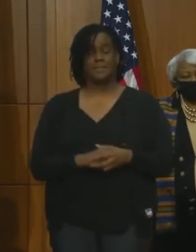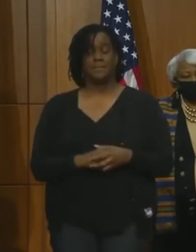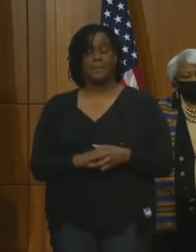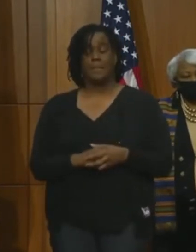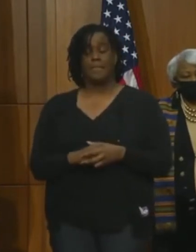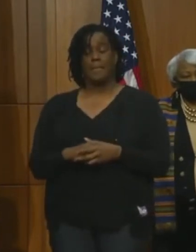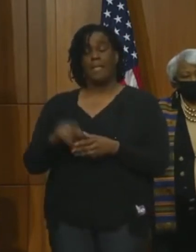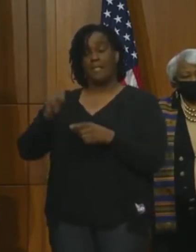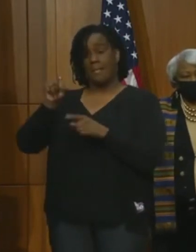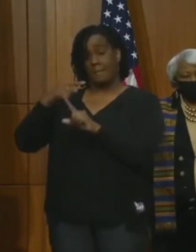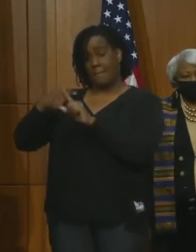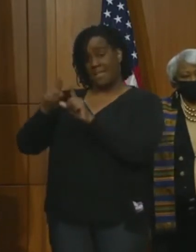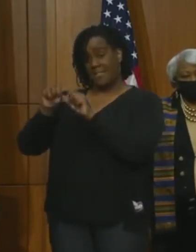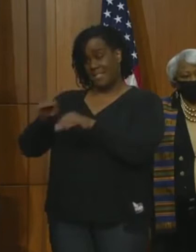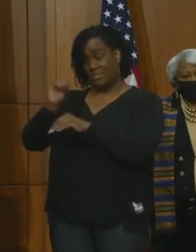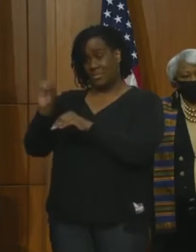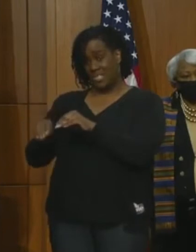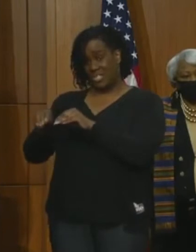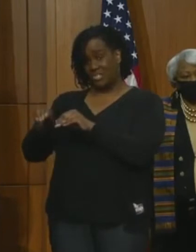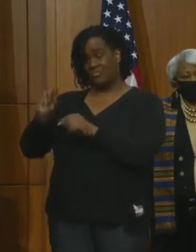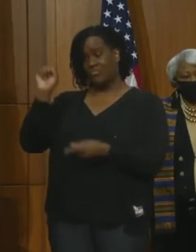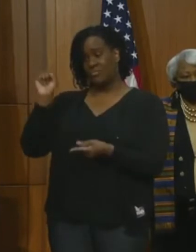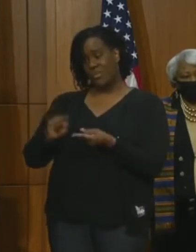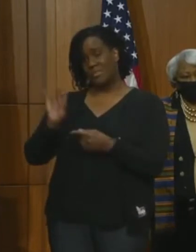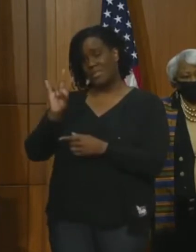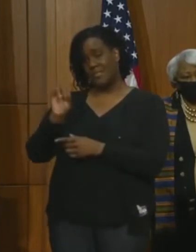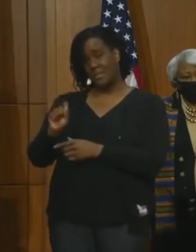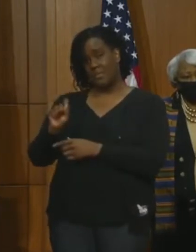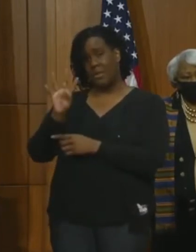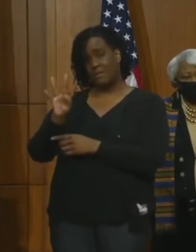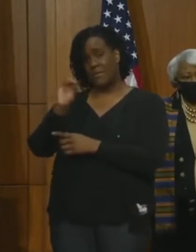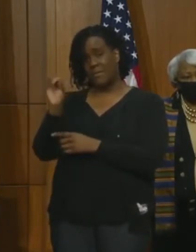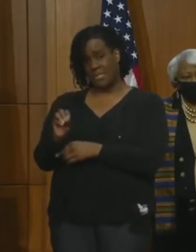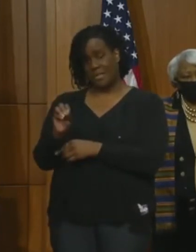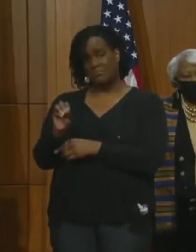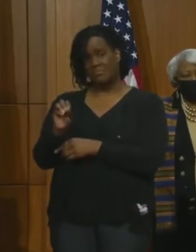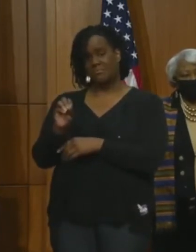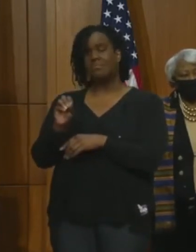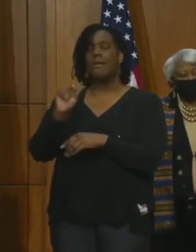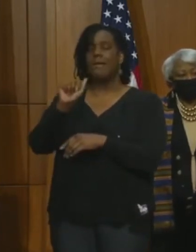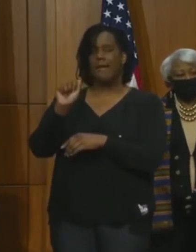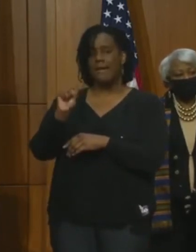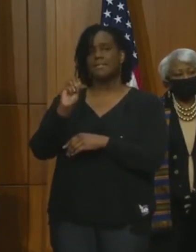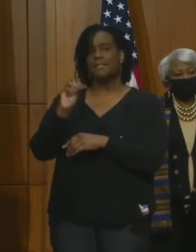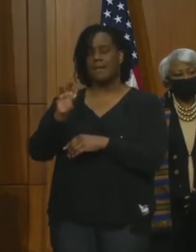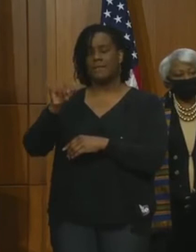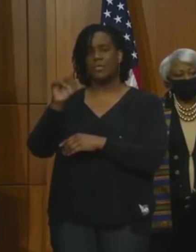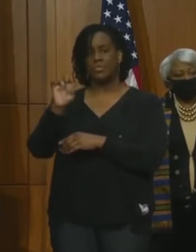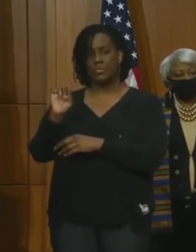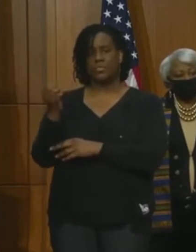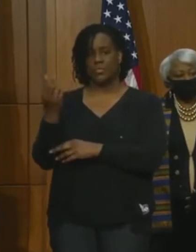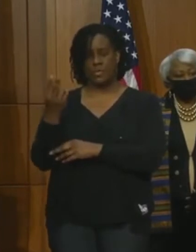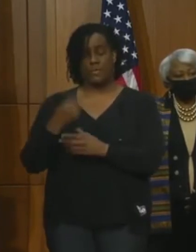positive has dropped to 7.4% as of June the 12th. So all of these